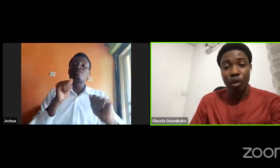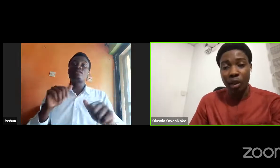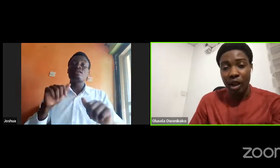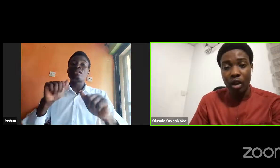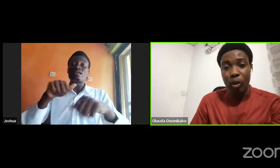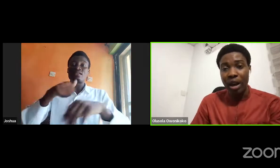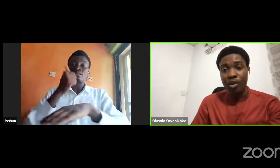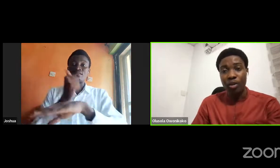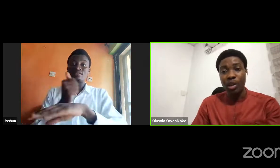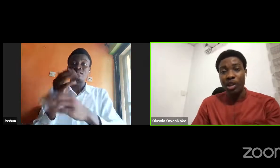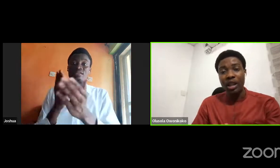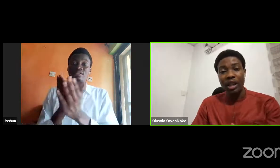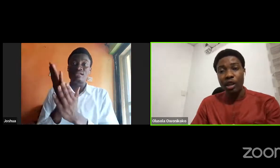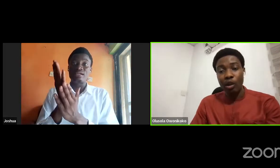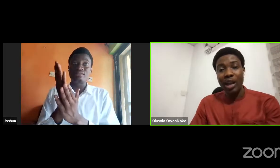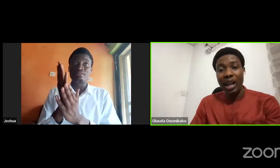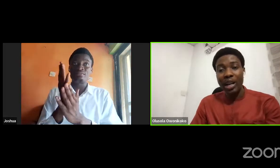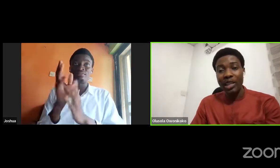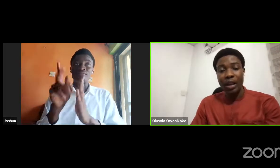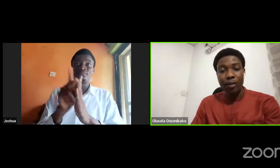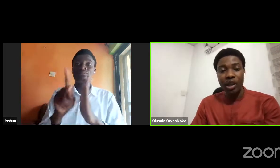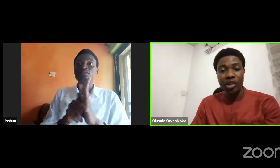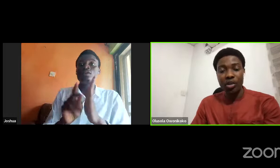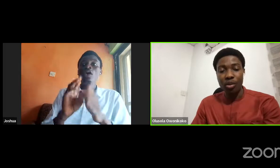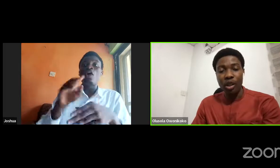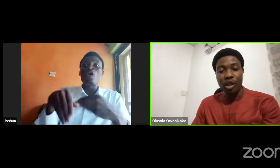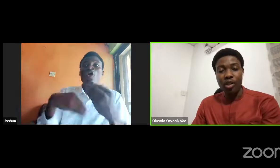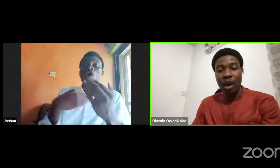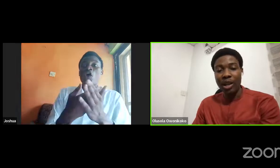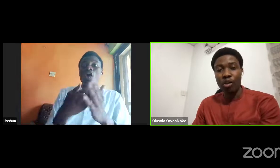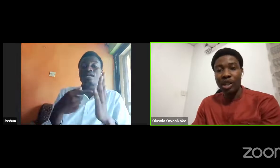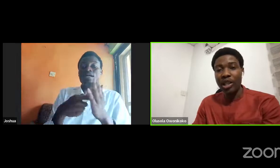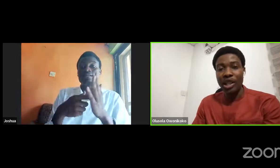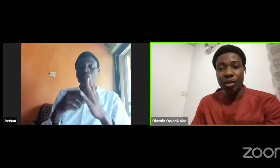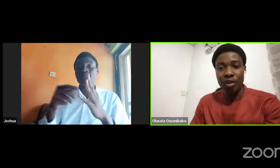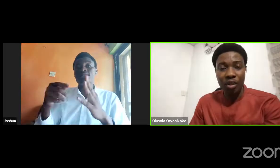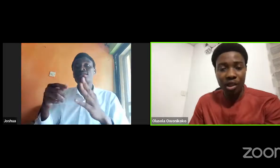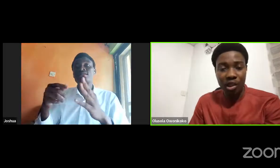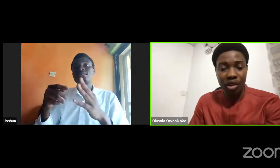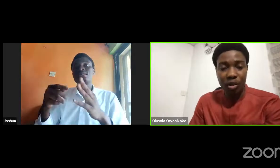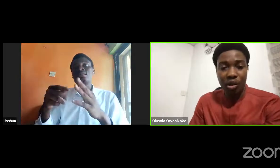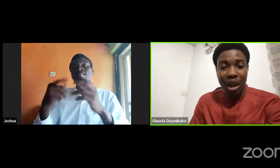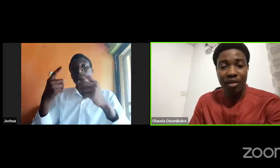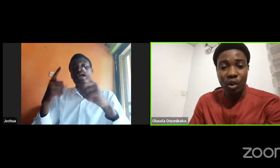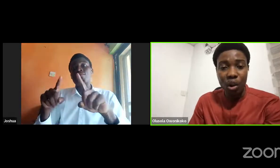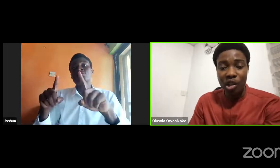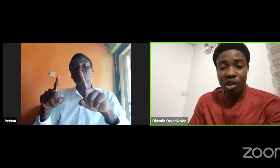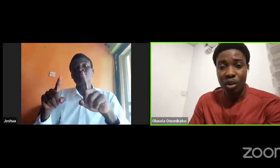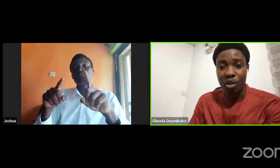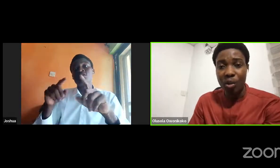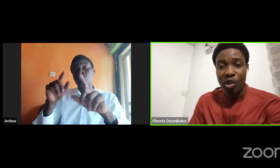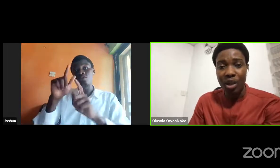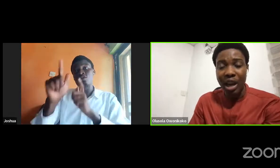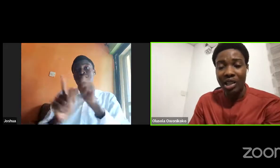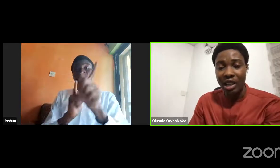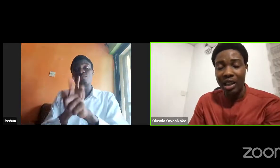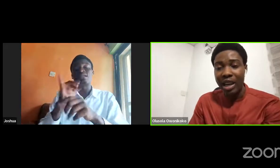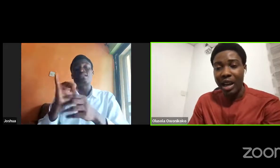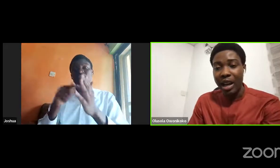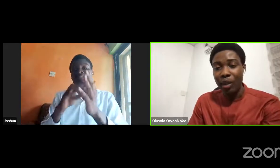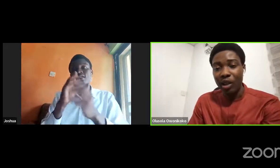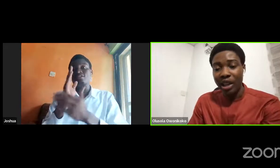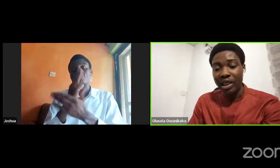exist globally, all we have to do is localize and begin to act. So these are some of the conversations we should have, the questions we should